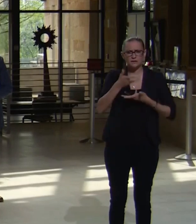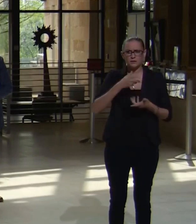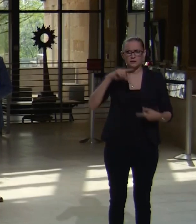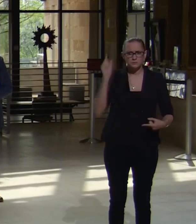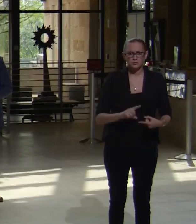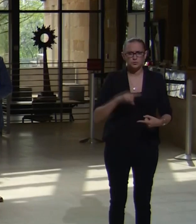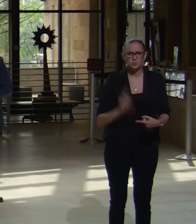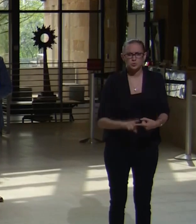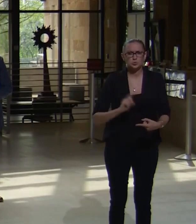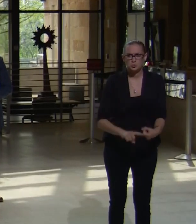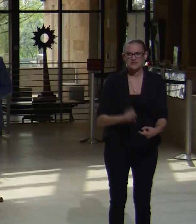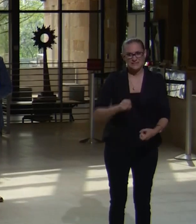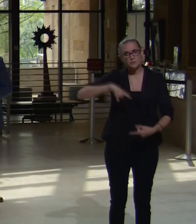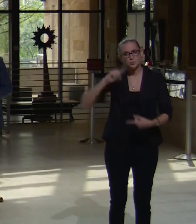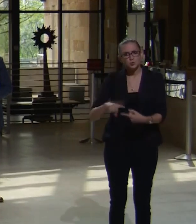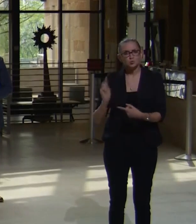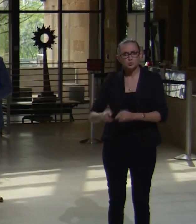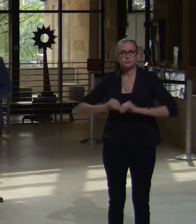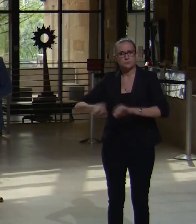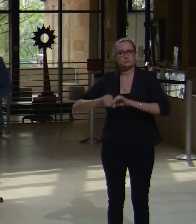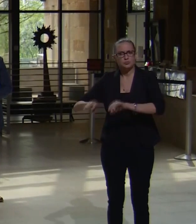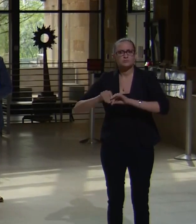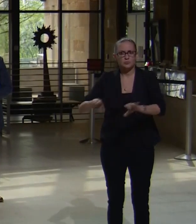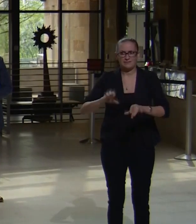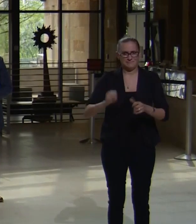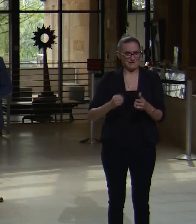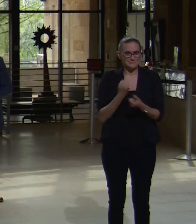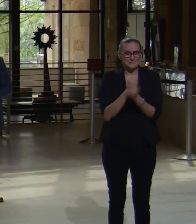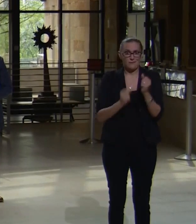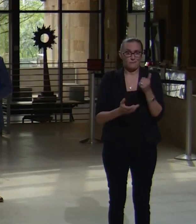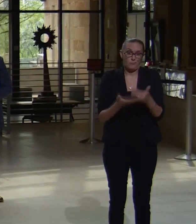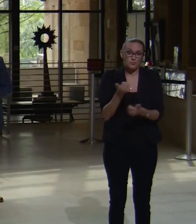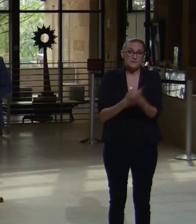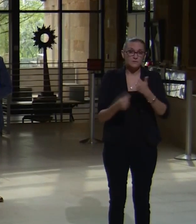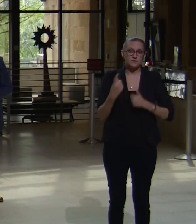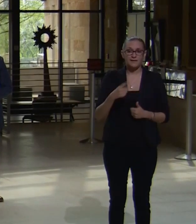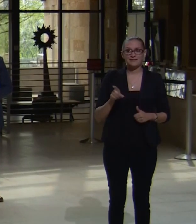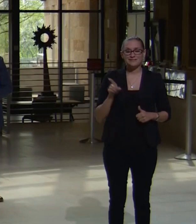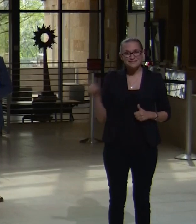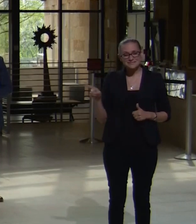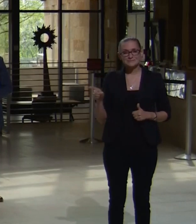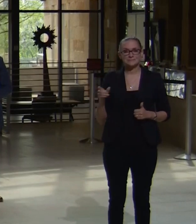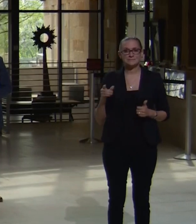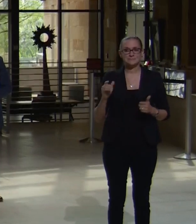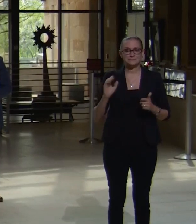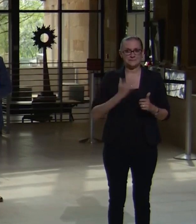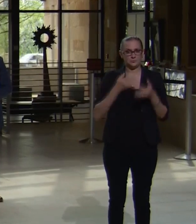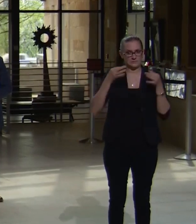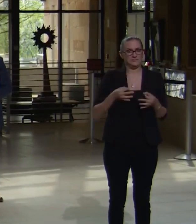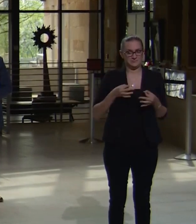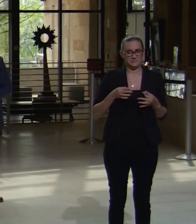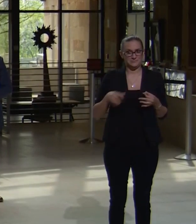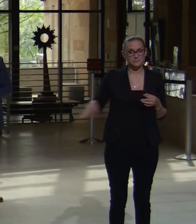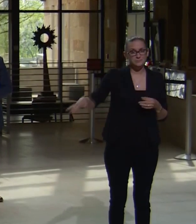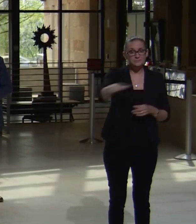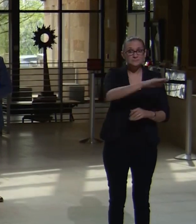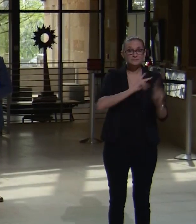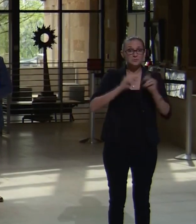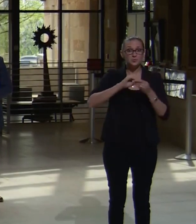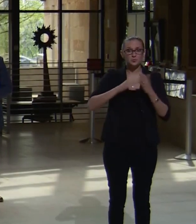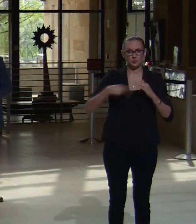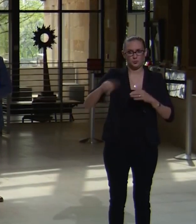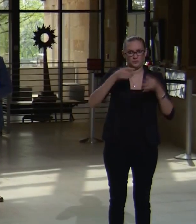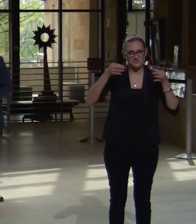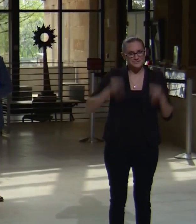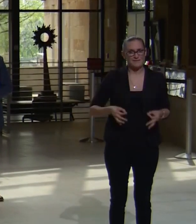going to be able to save most everybody. This is the choice our community gets to make. We